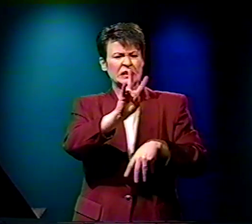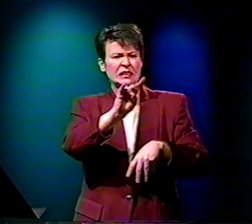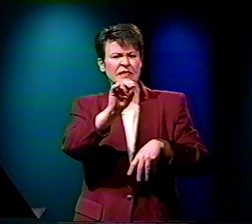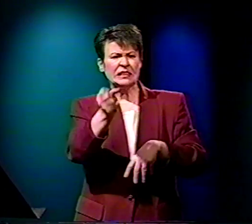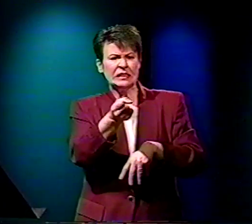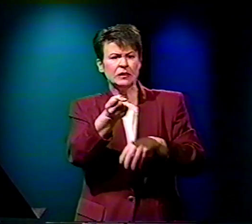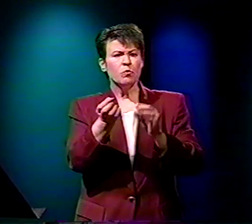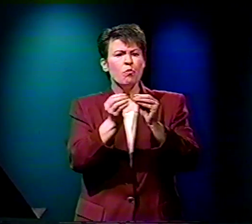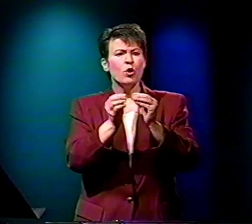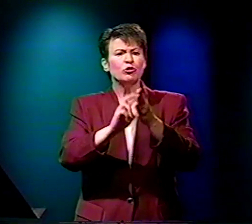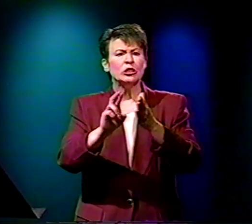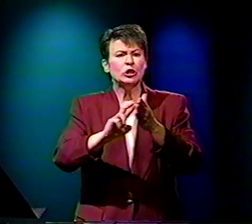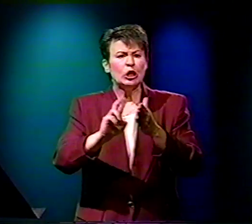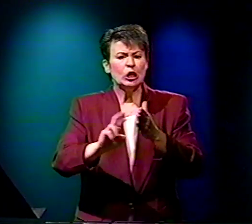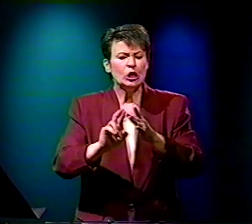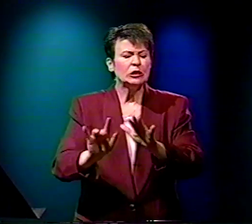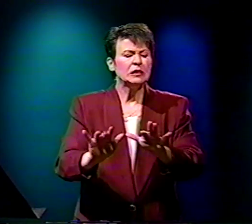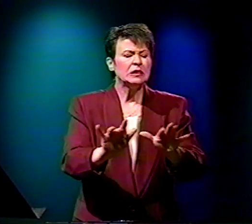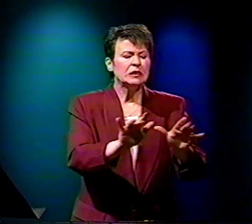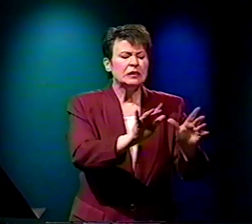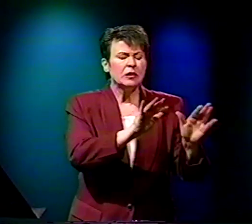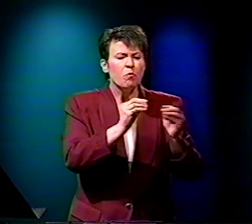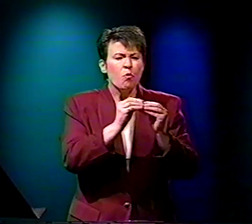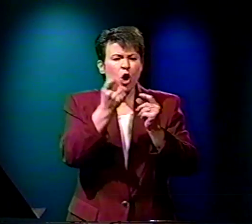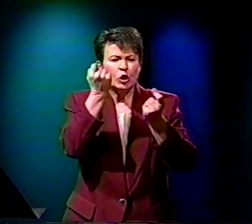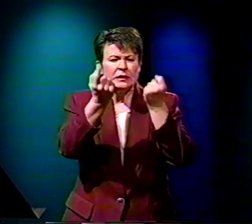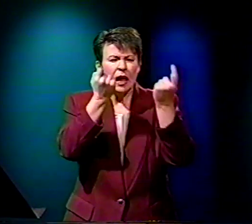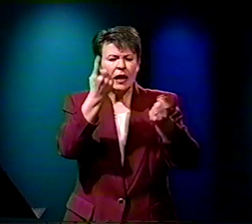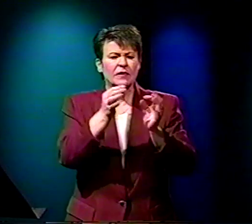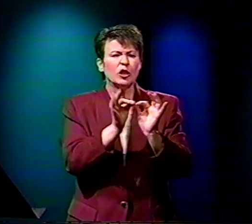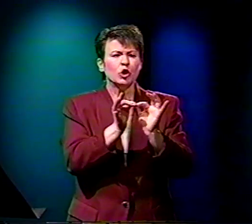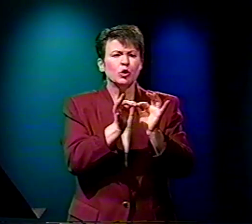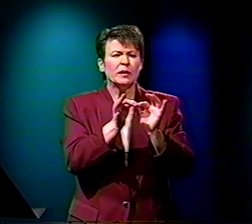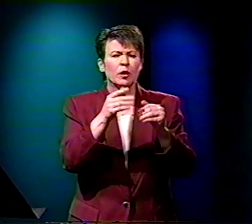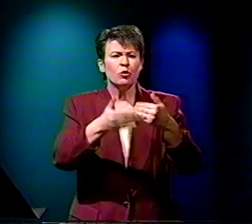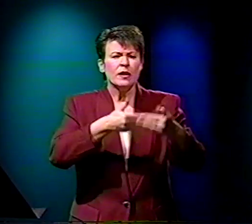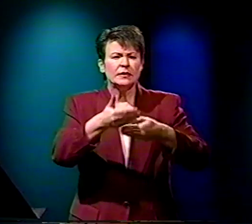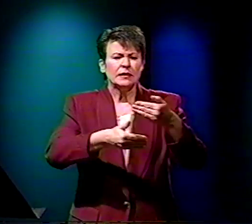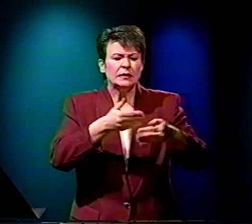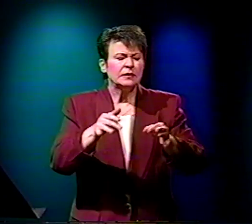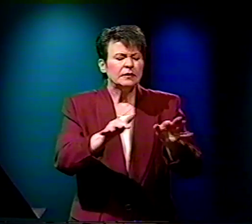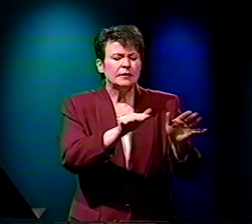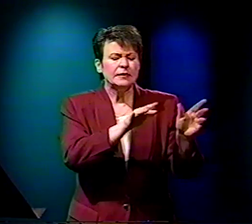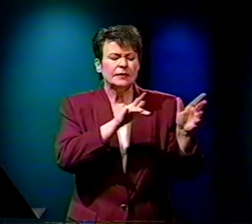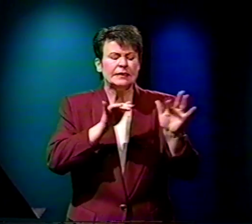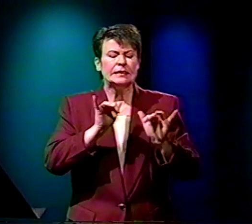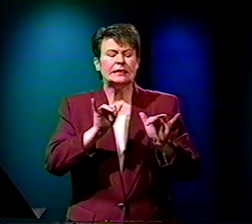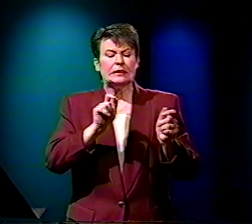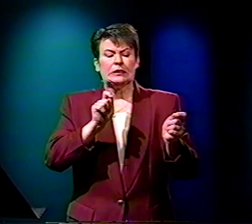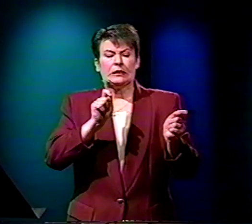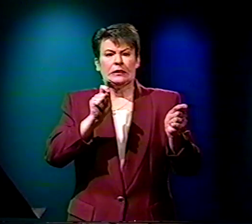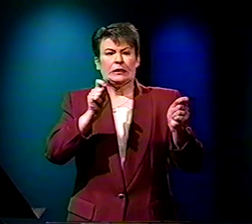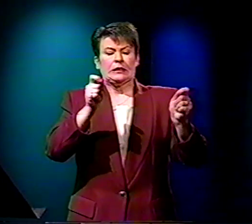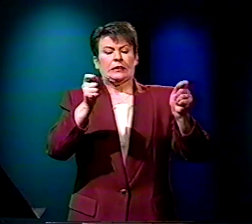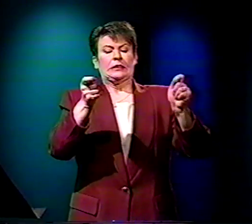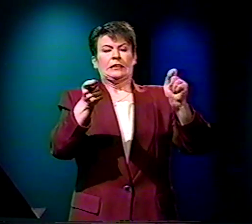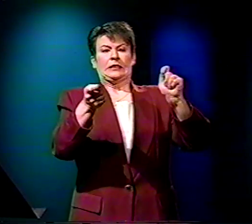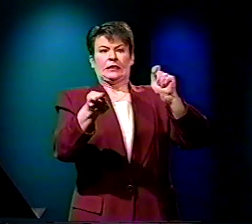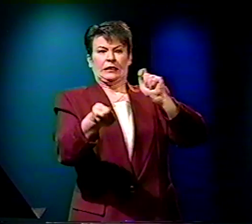for that, and this is in the 70s, there had begun to be more research and a better understanding of the interpreter process, and so there was